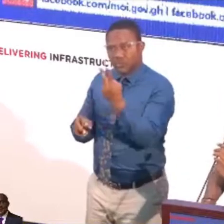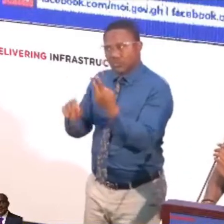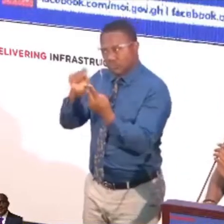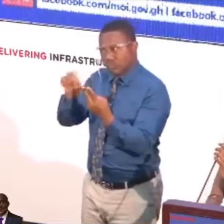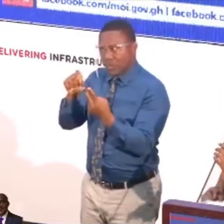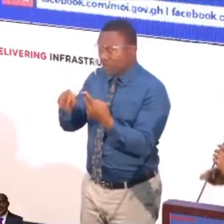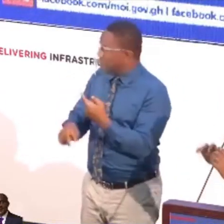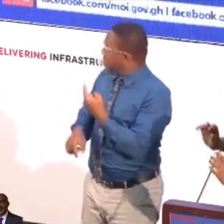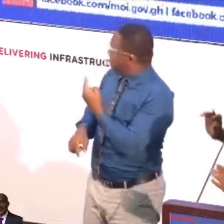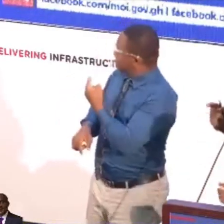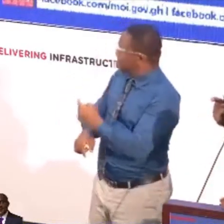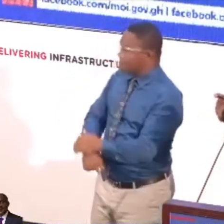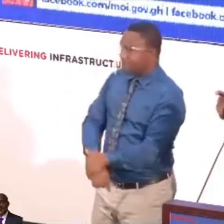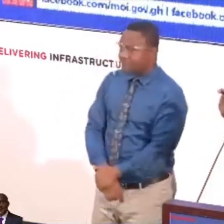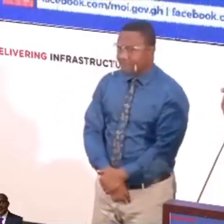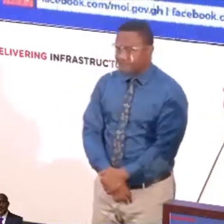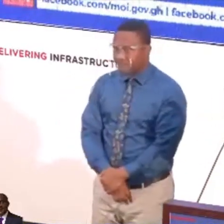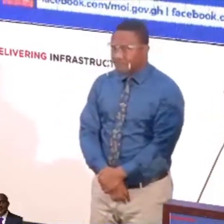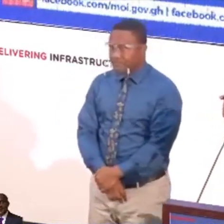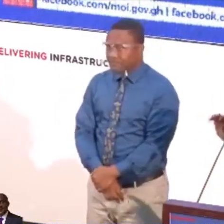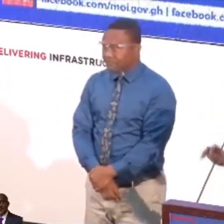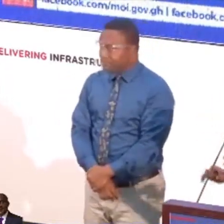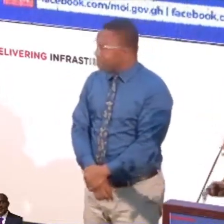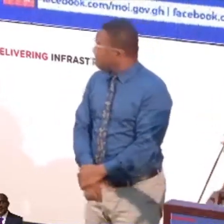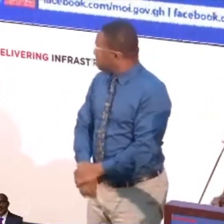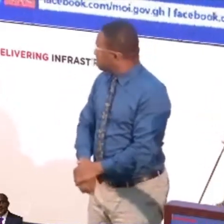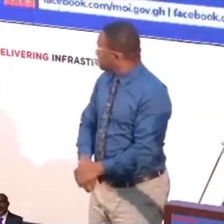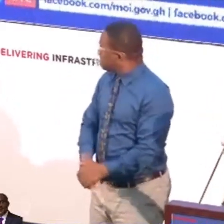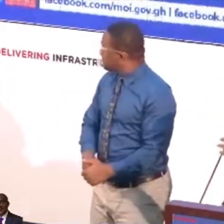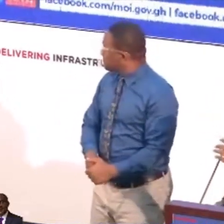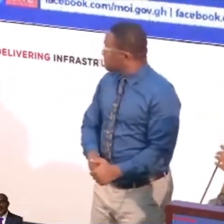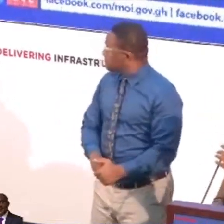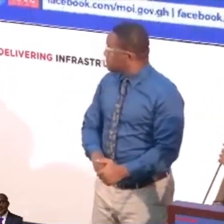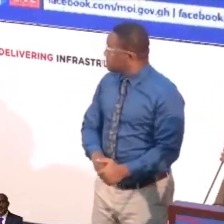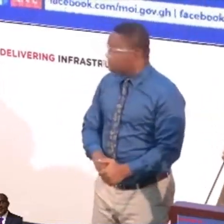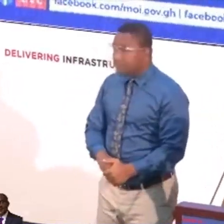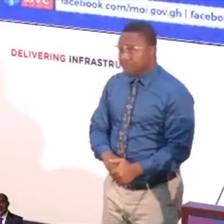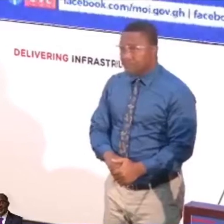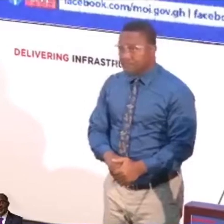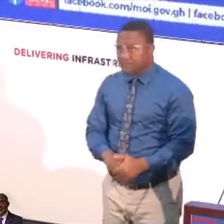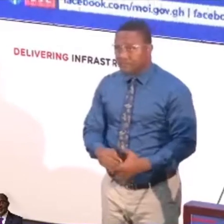virtual platform. Which platform is up now? Mr. Director.